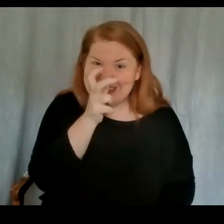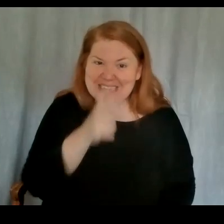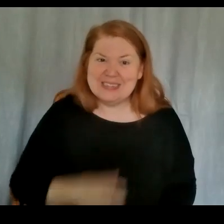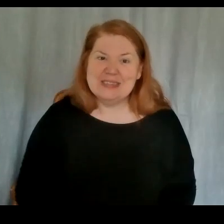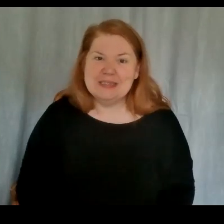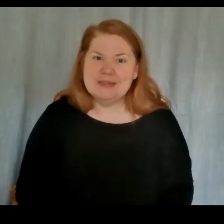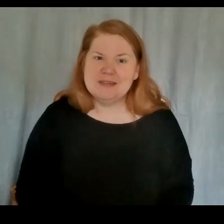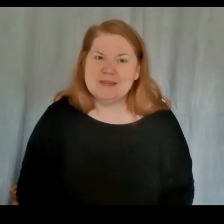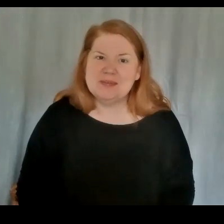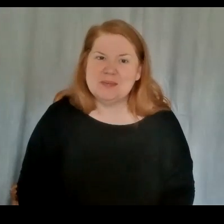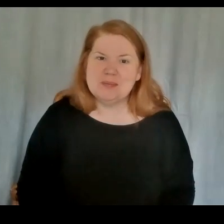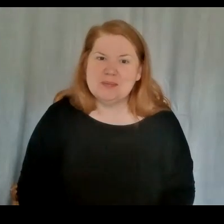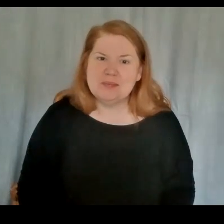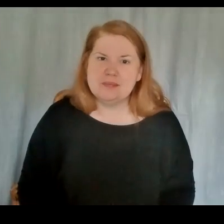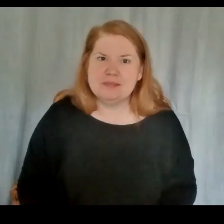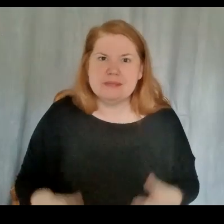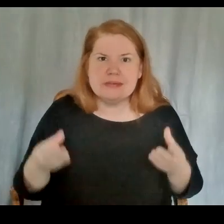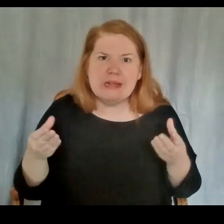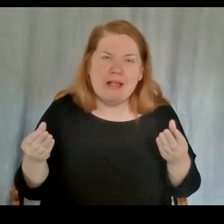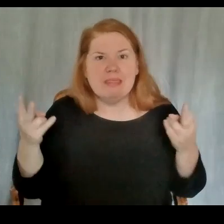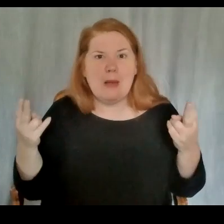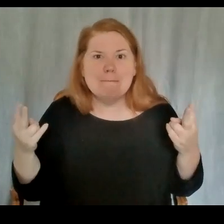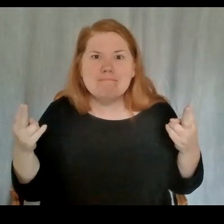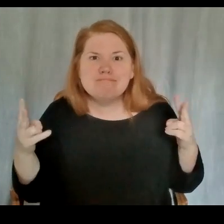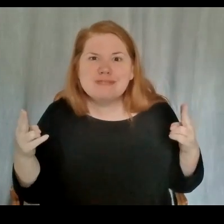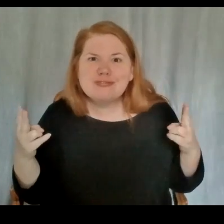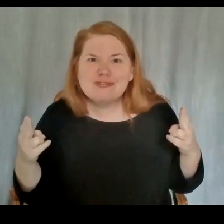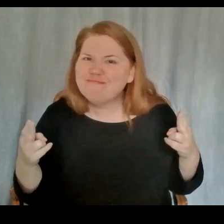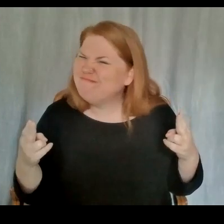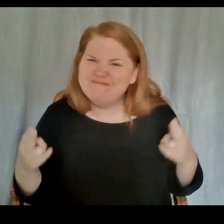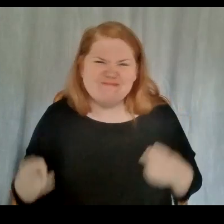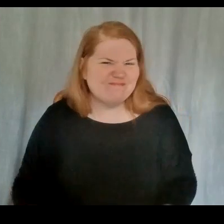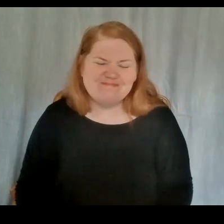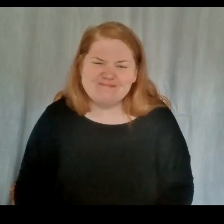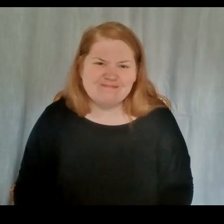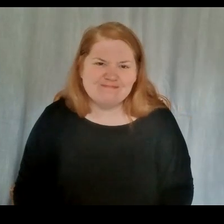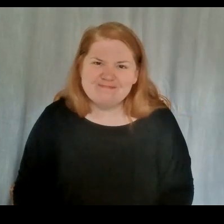Oh. A lobster? No. Next job.